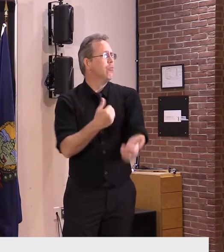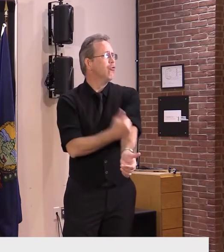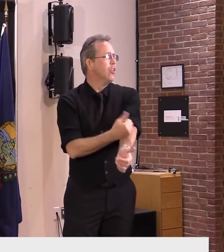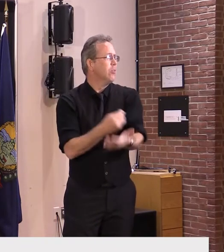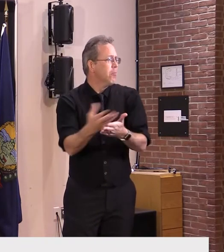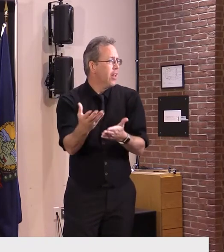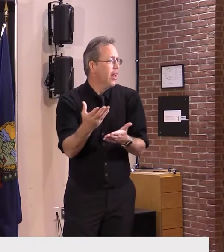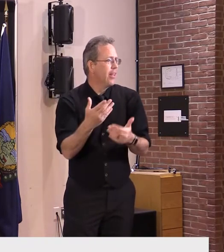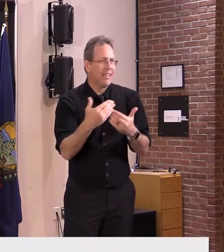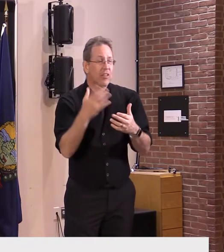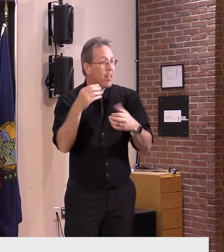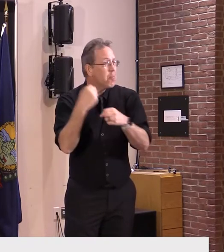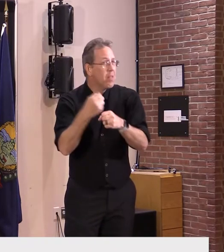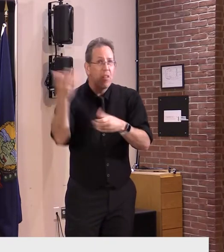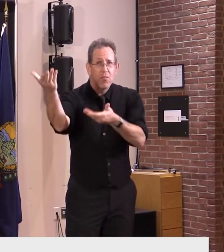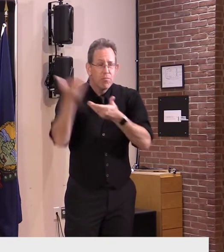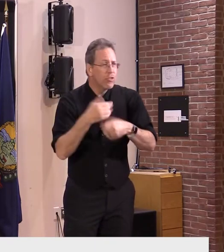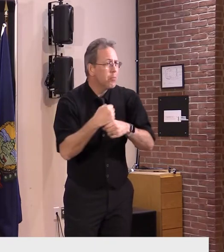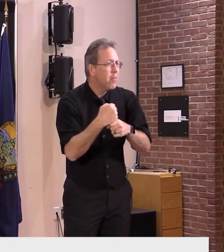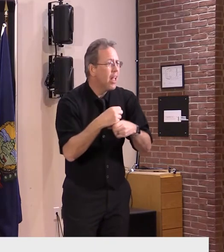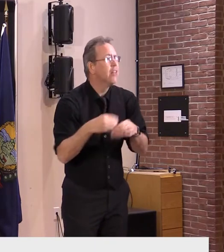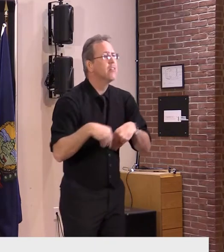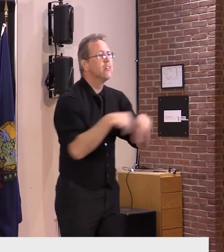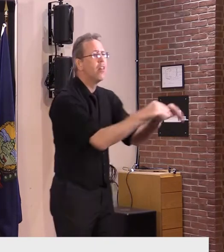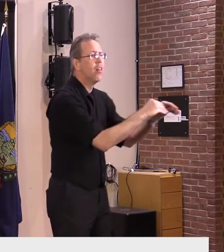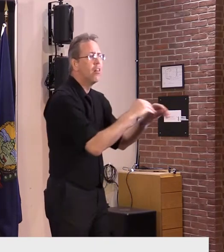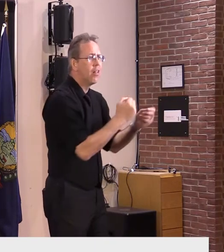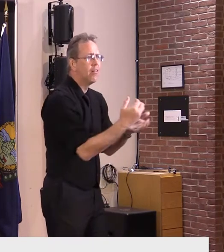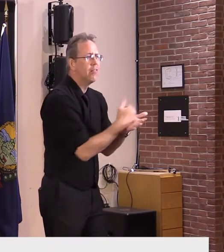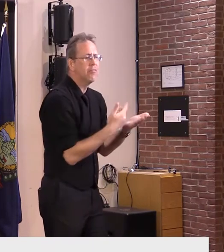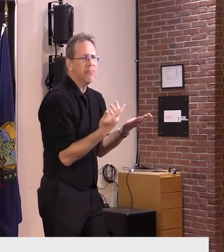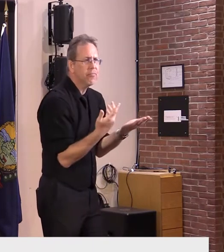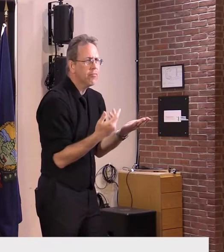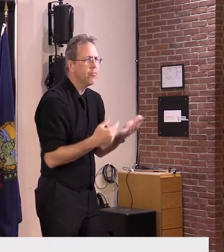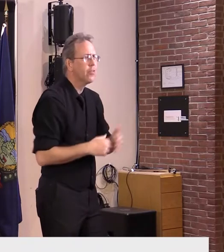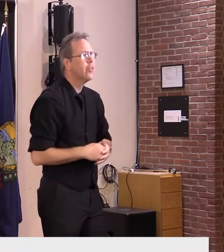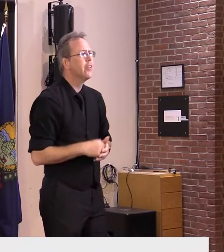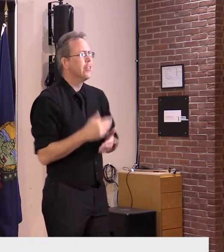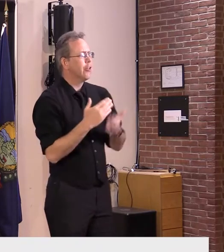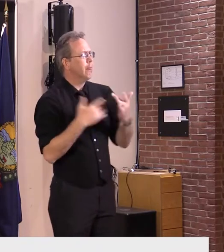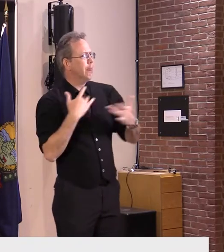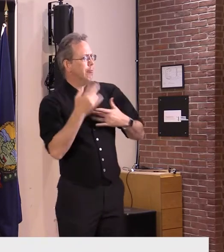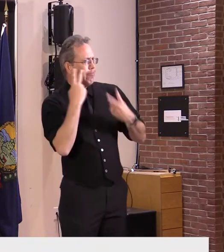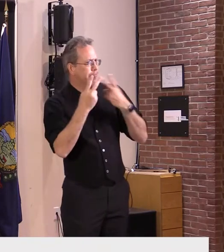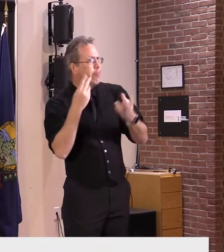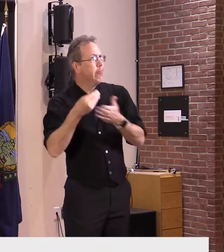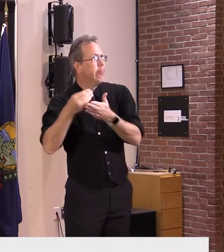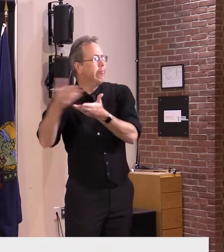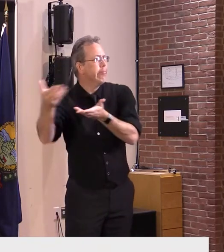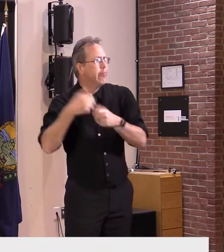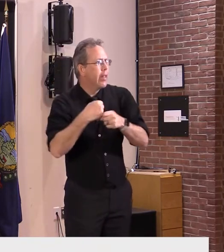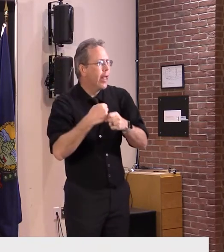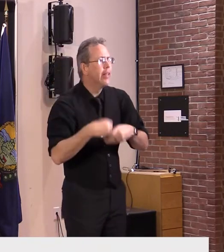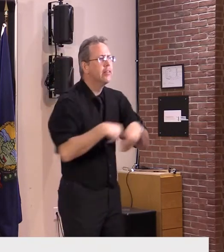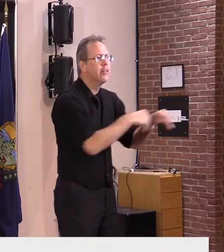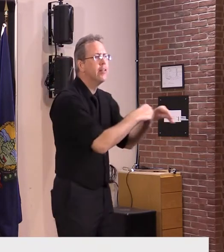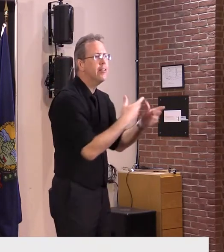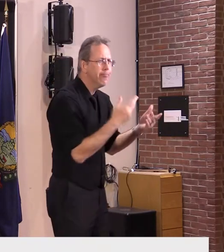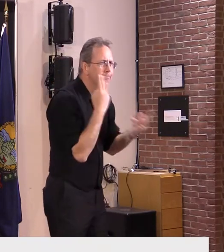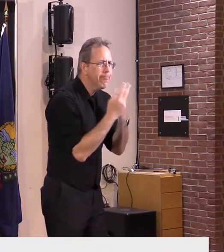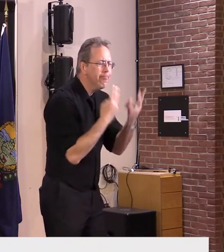even within the country. So that's a huge concern, and I think that it's